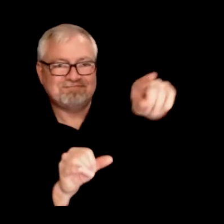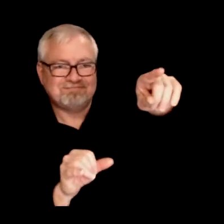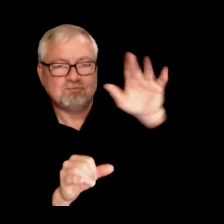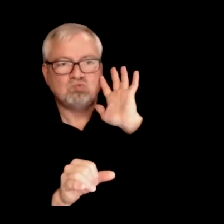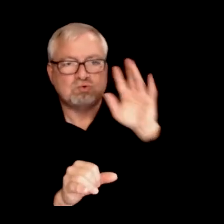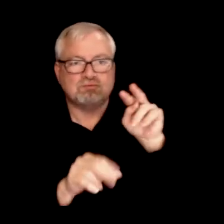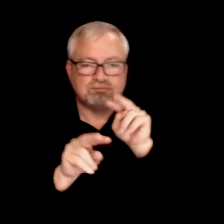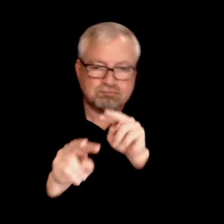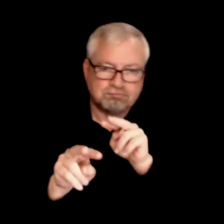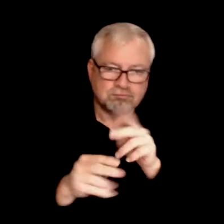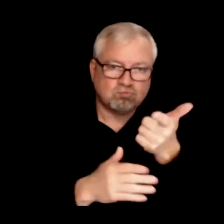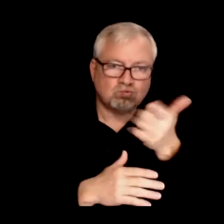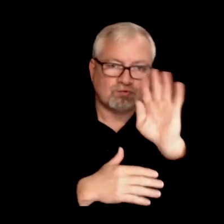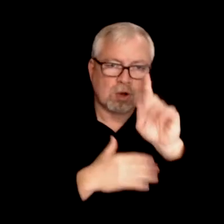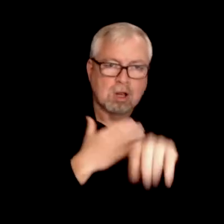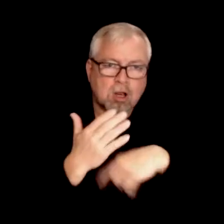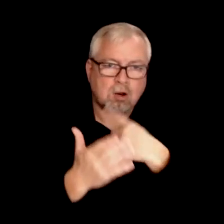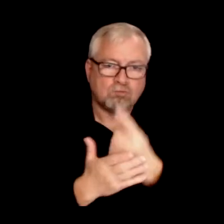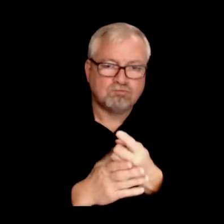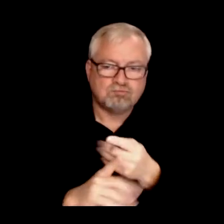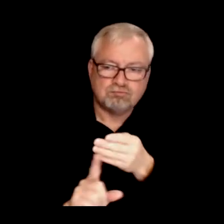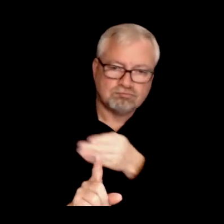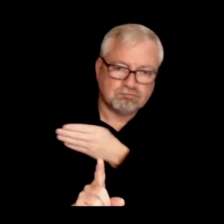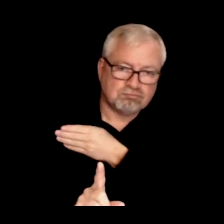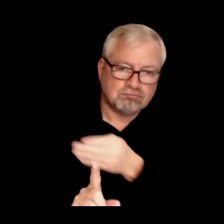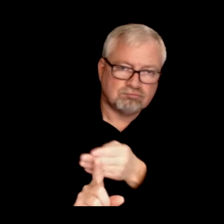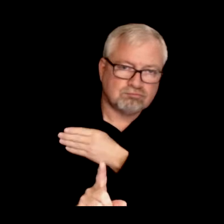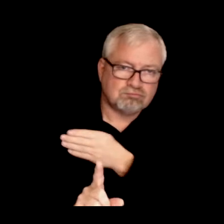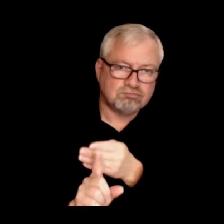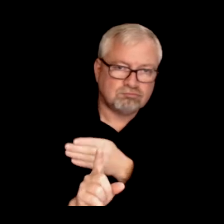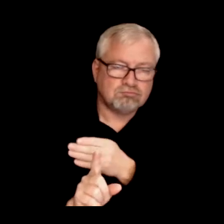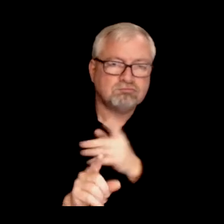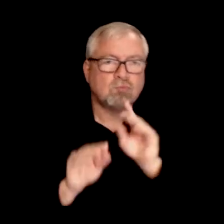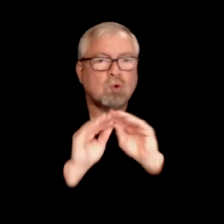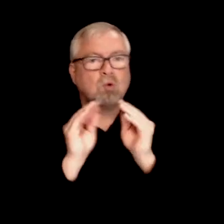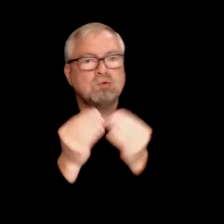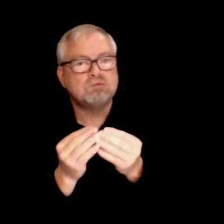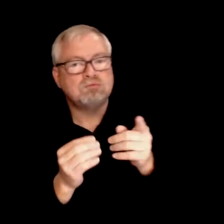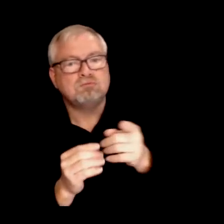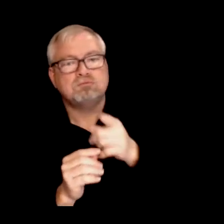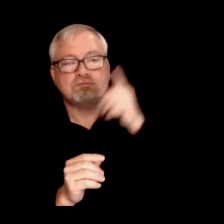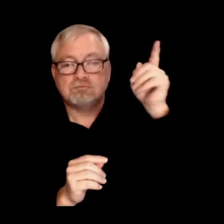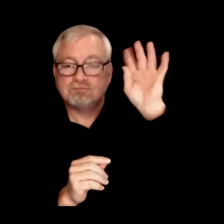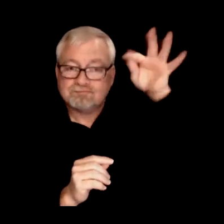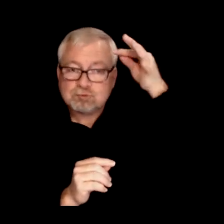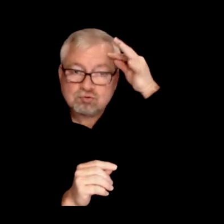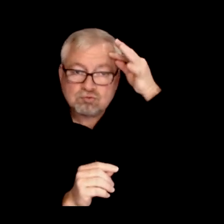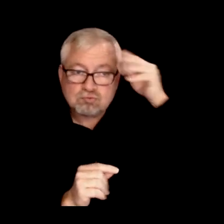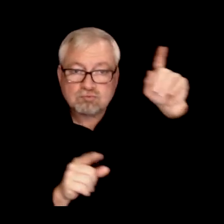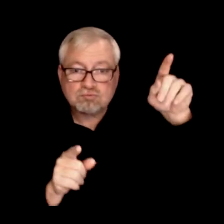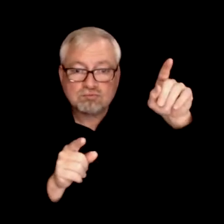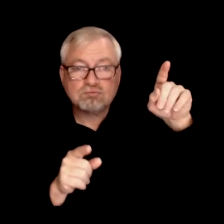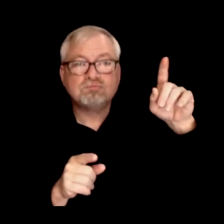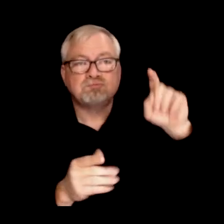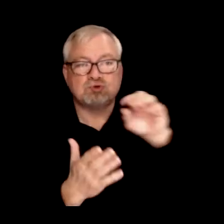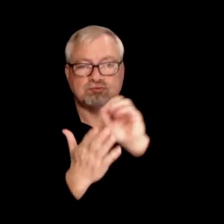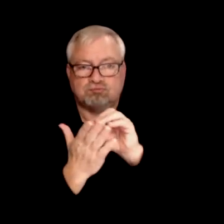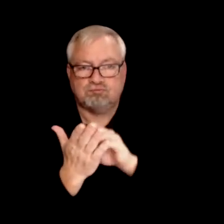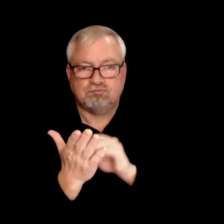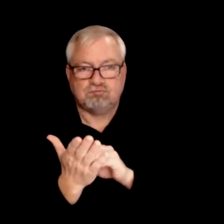vaccination. Organizations that receive federal allocations do not have to report vaccinations to